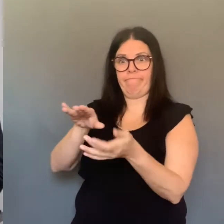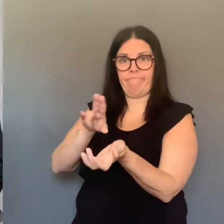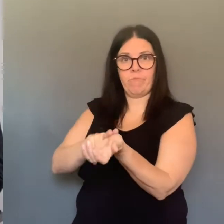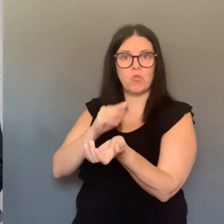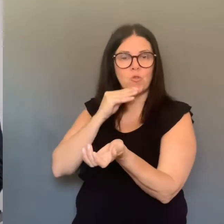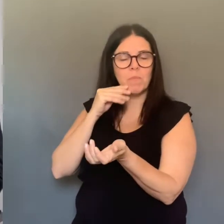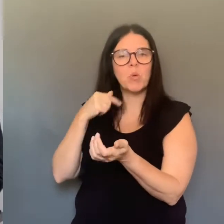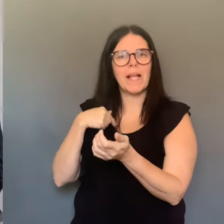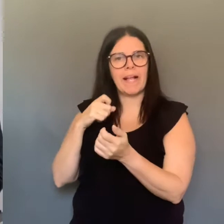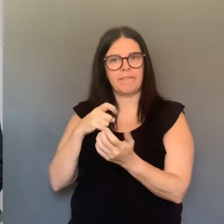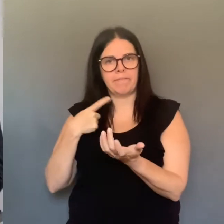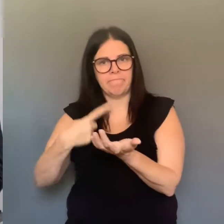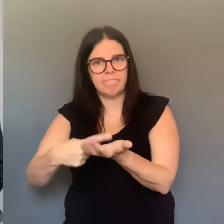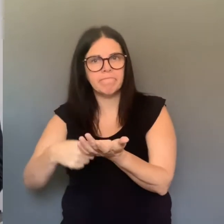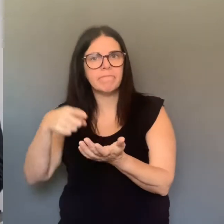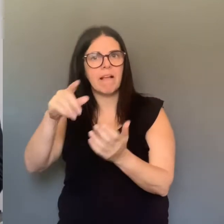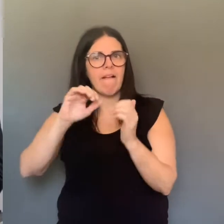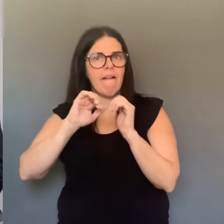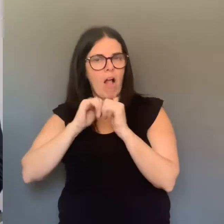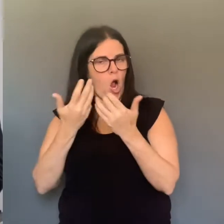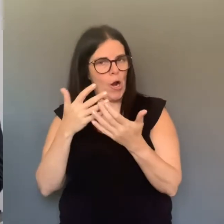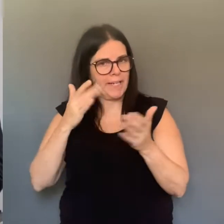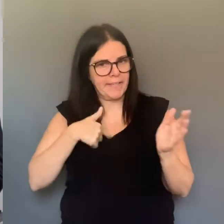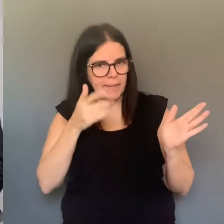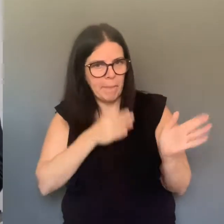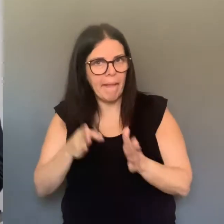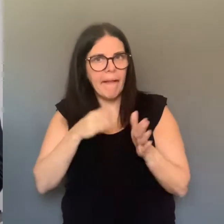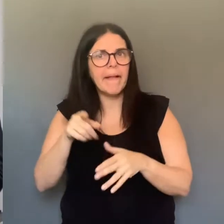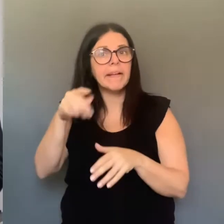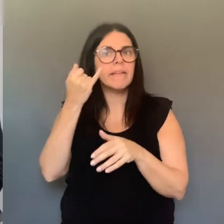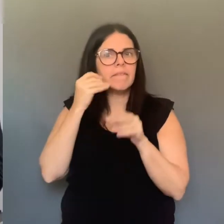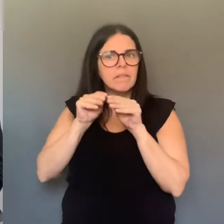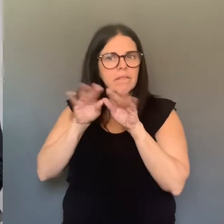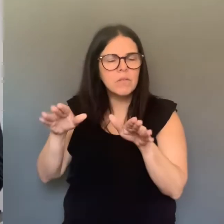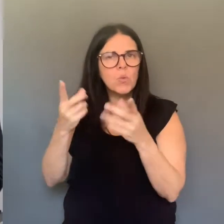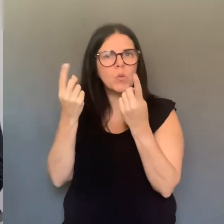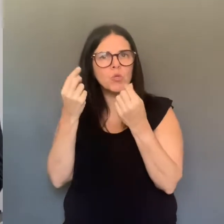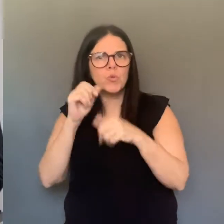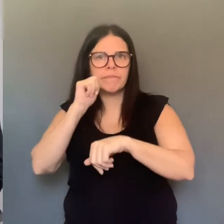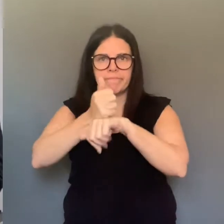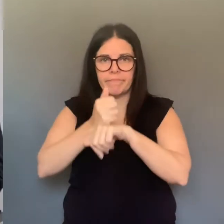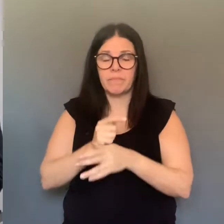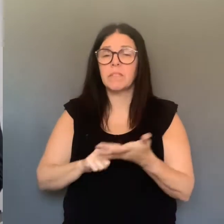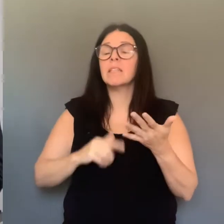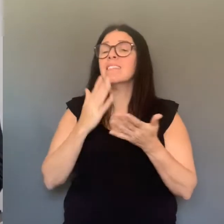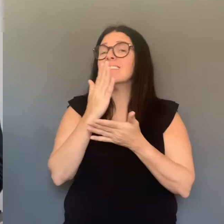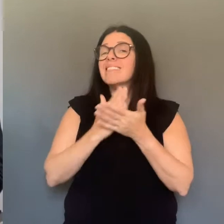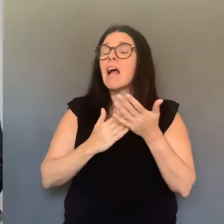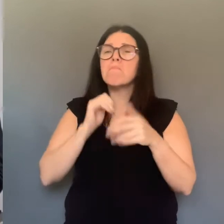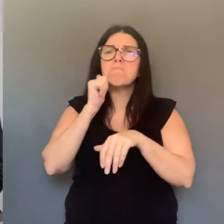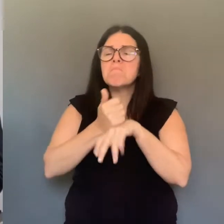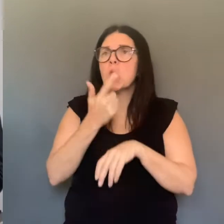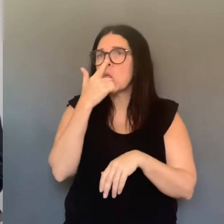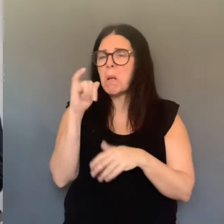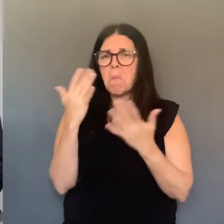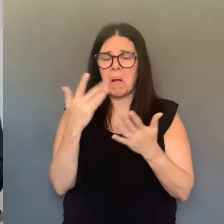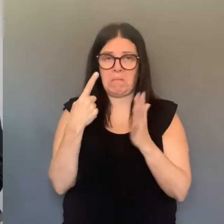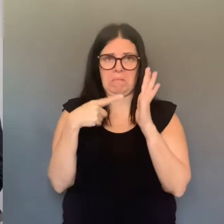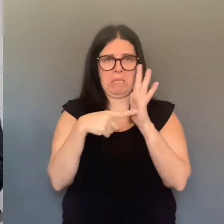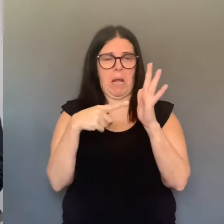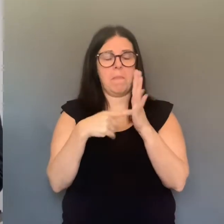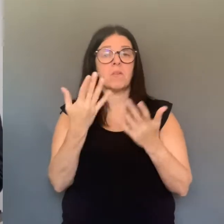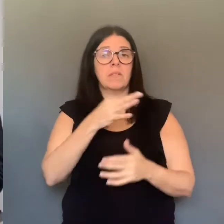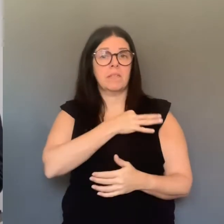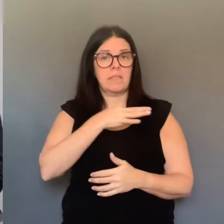active screening of staff. So staff who are working there, their twice daily screening, including temperature checks, should